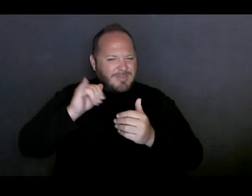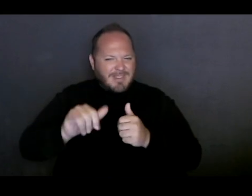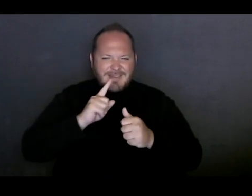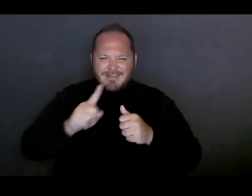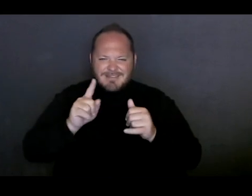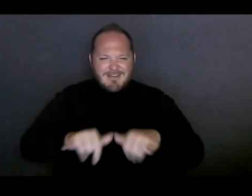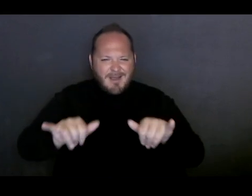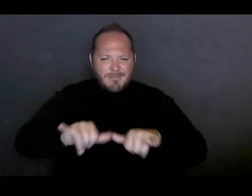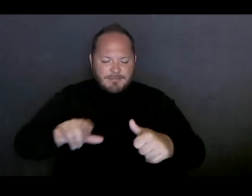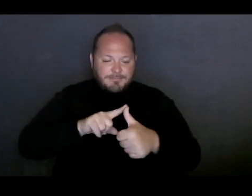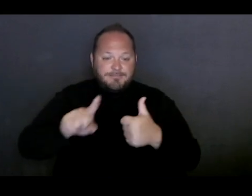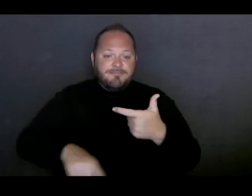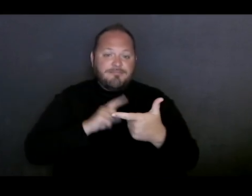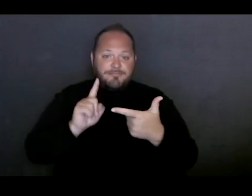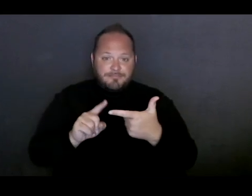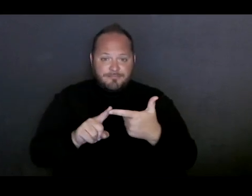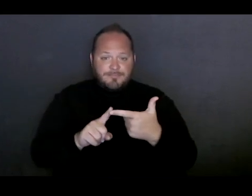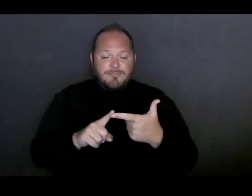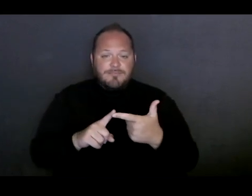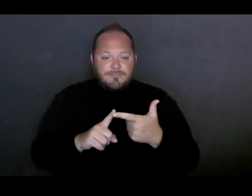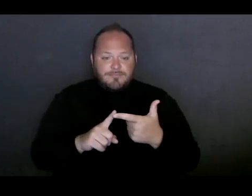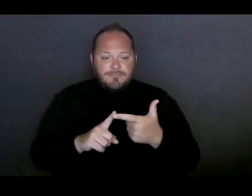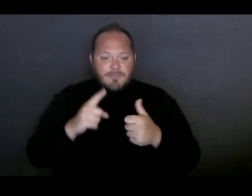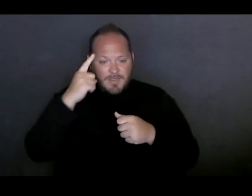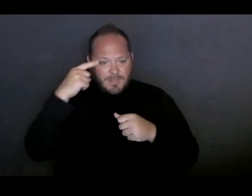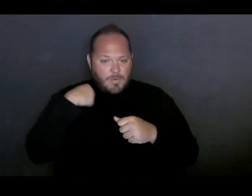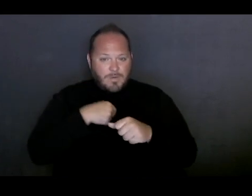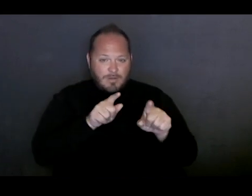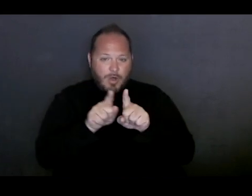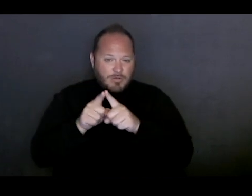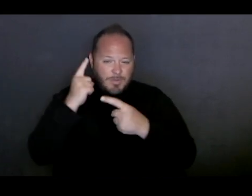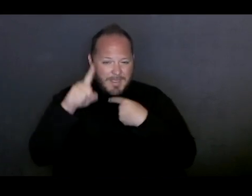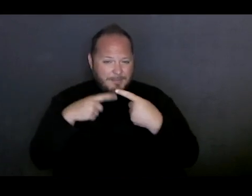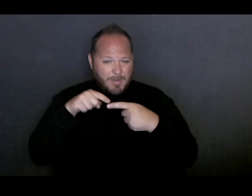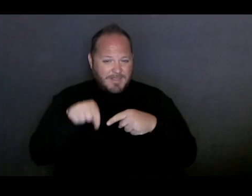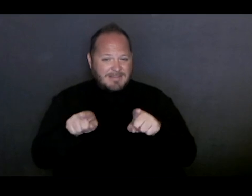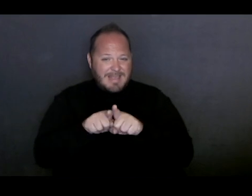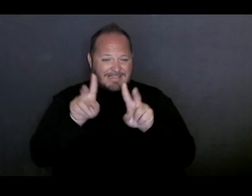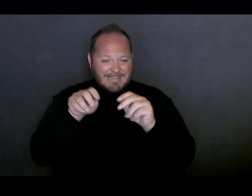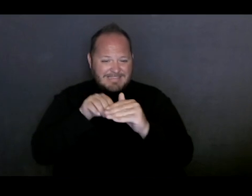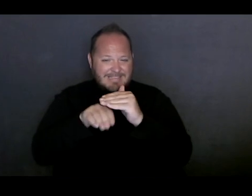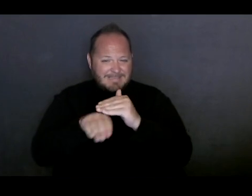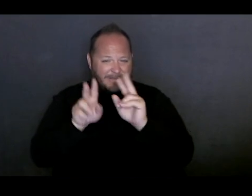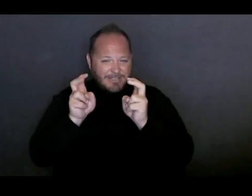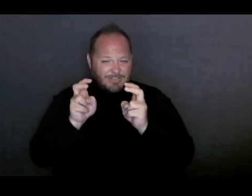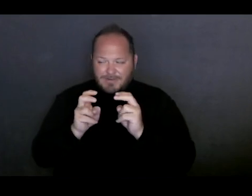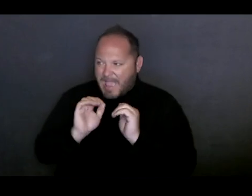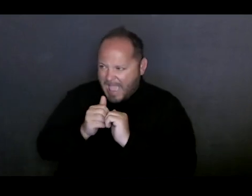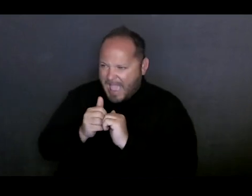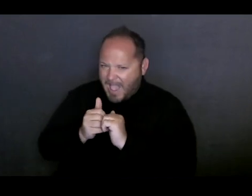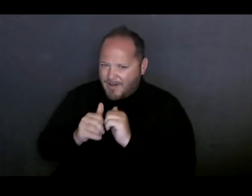I think we can actually think of this as an accessibility issue. So How everybody, is, and yeah, how so? Unpack that a little bit.